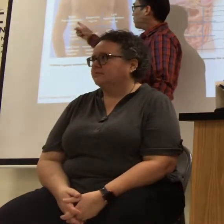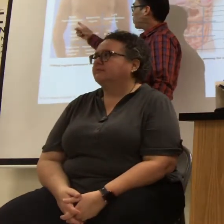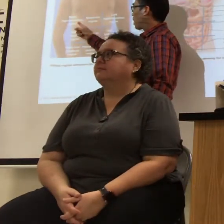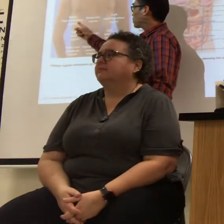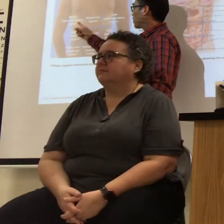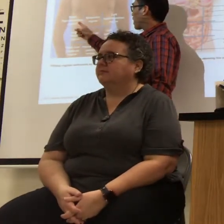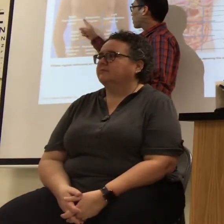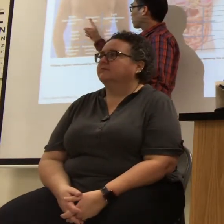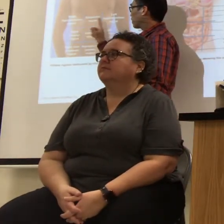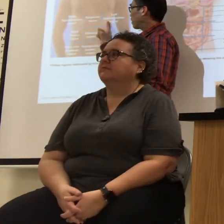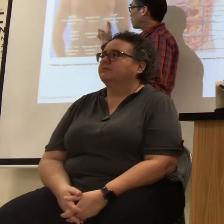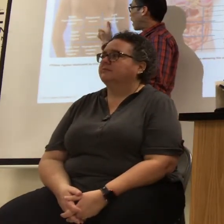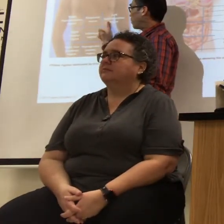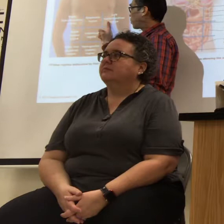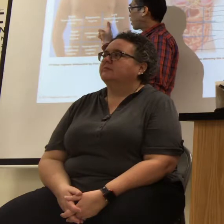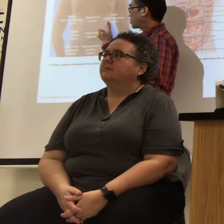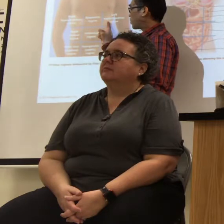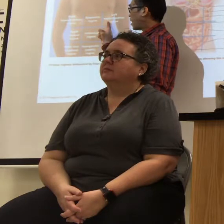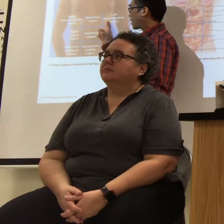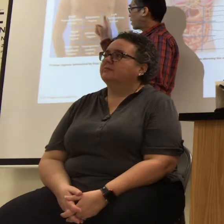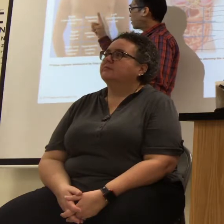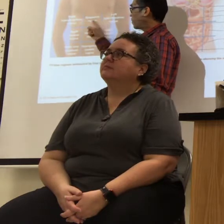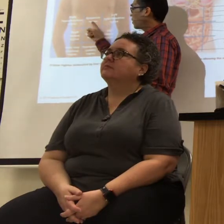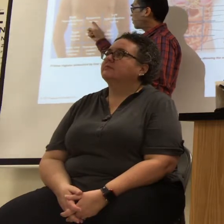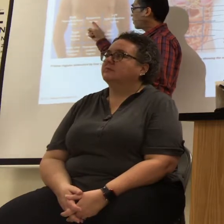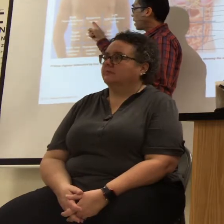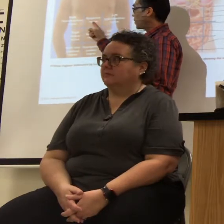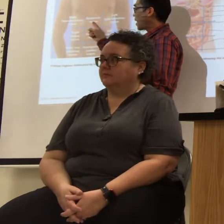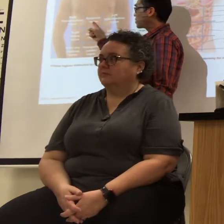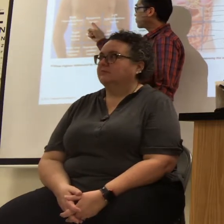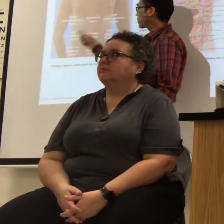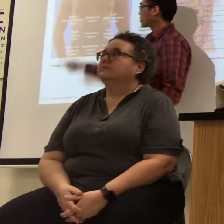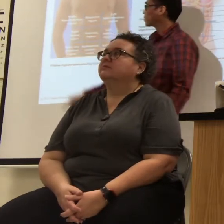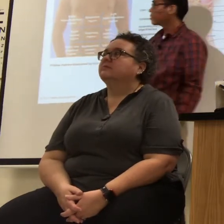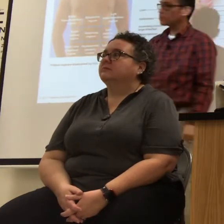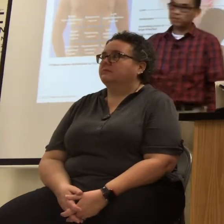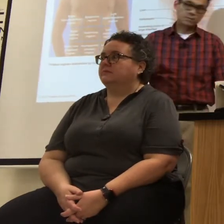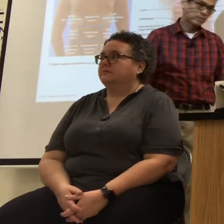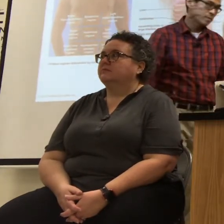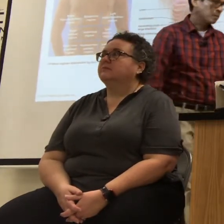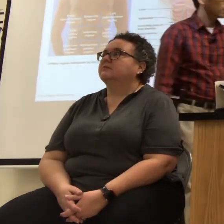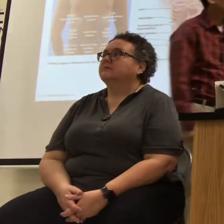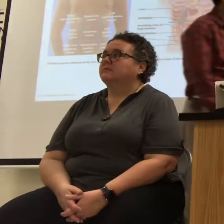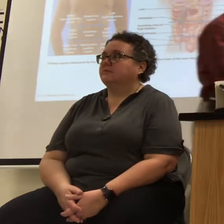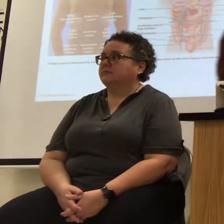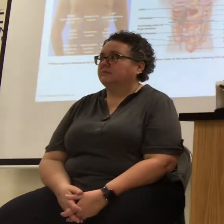Right hypochondriac, left hypochondriac, and in the middle, epigastric.